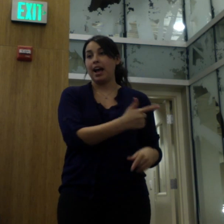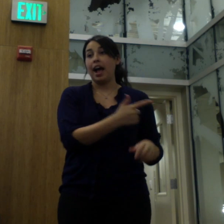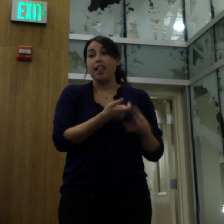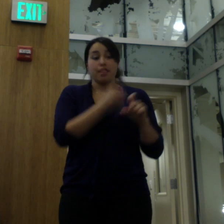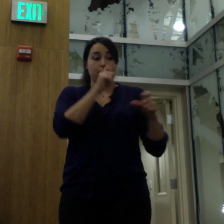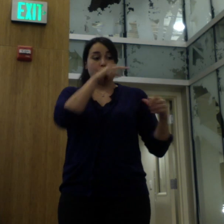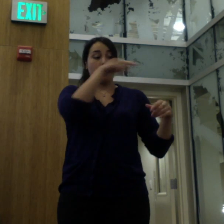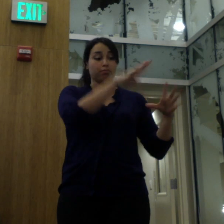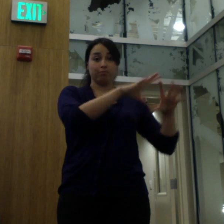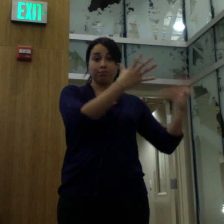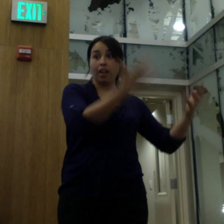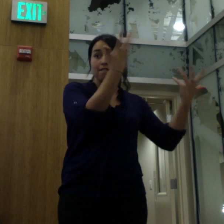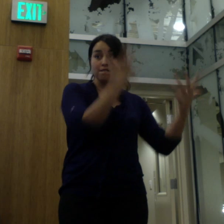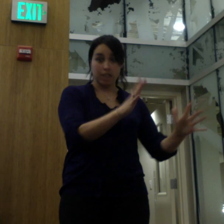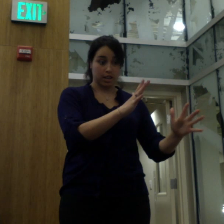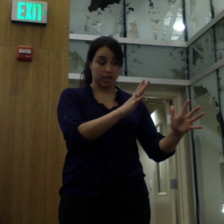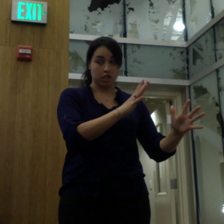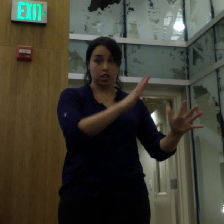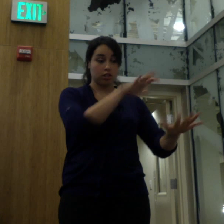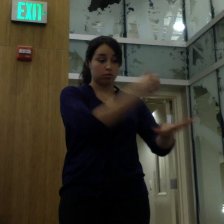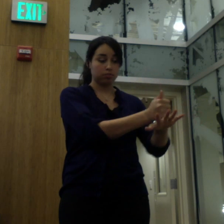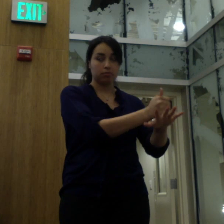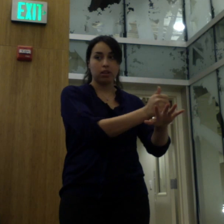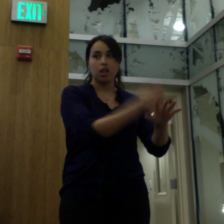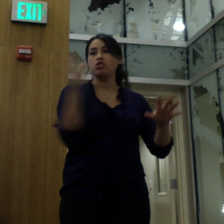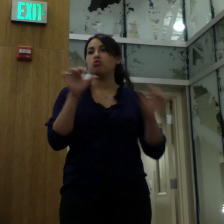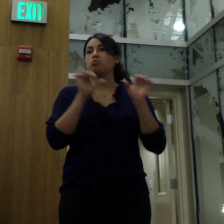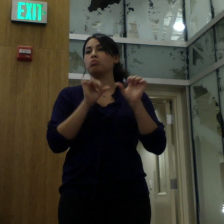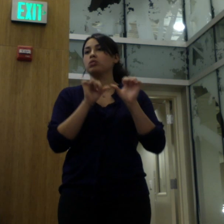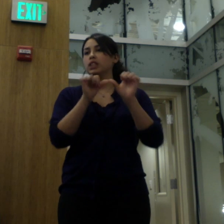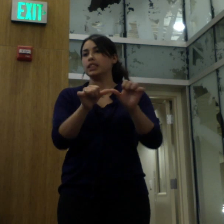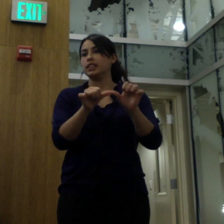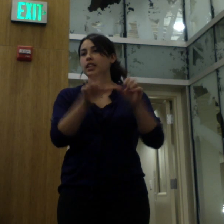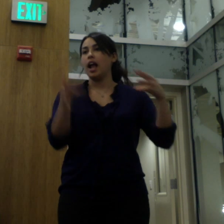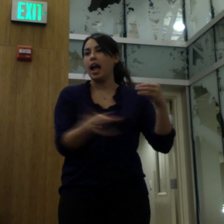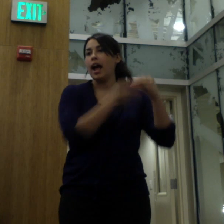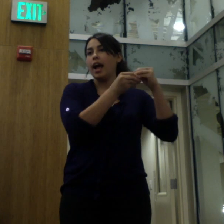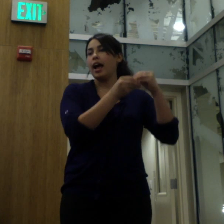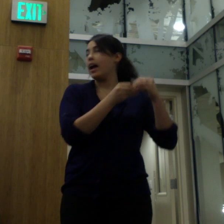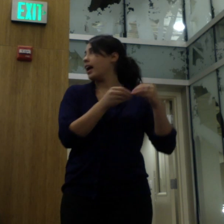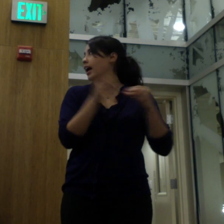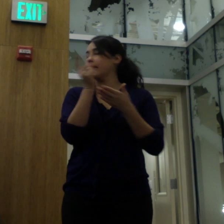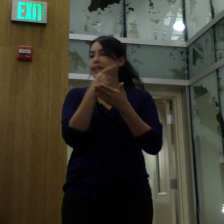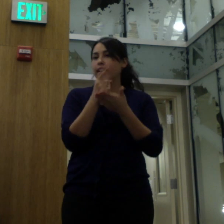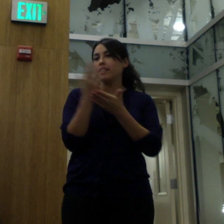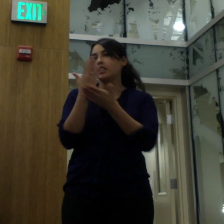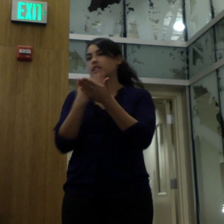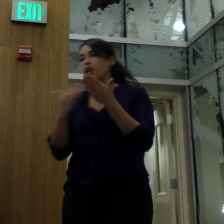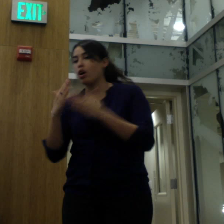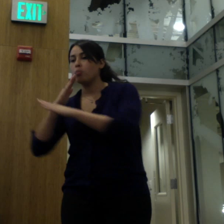build. Okay? So navigation, sun protection,